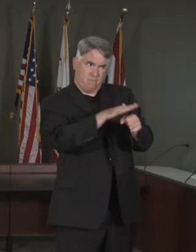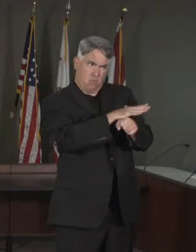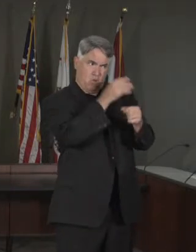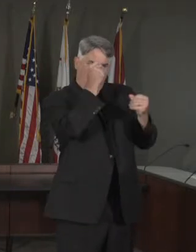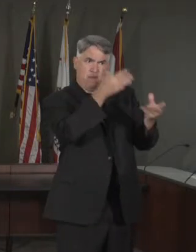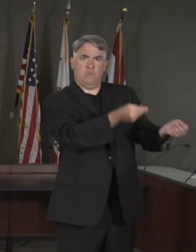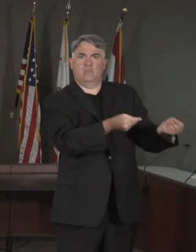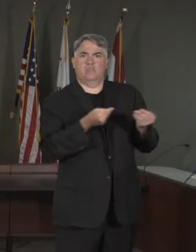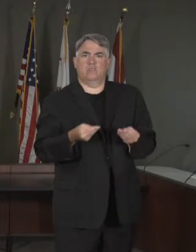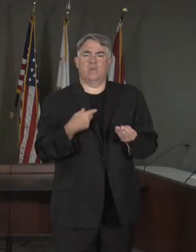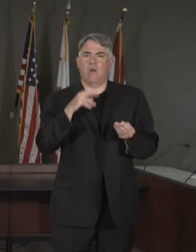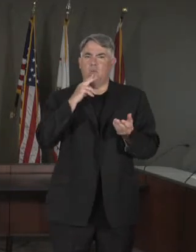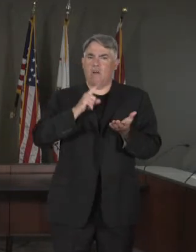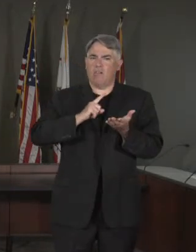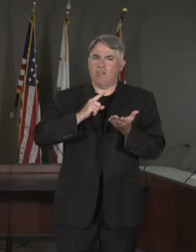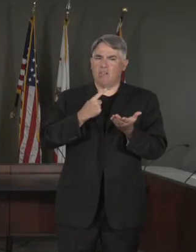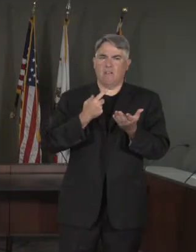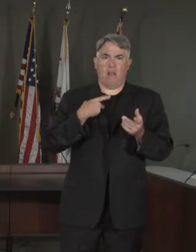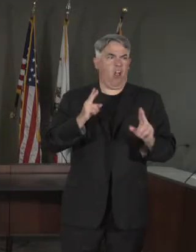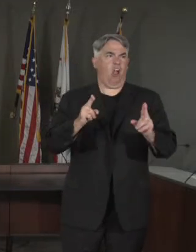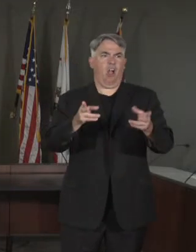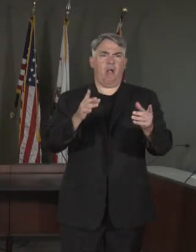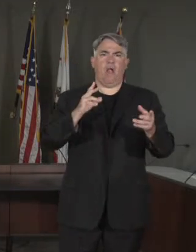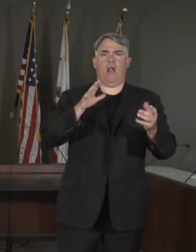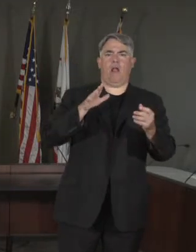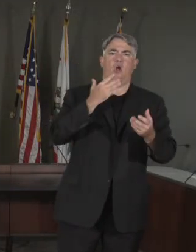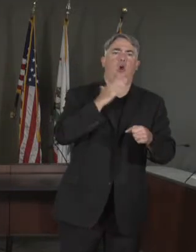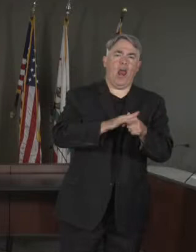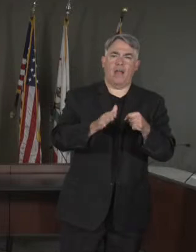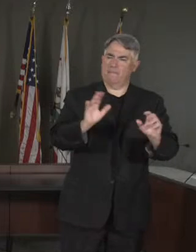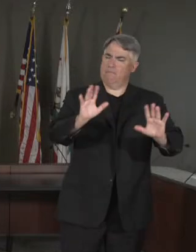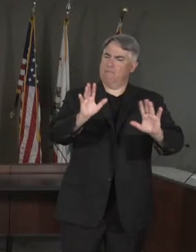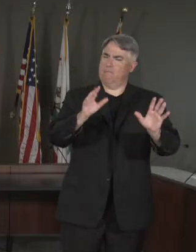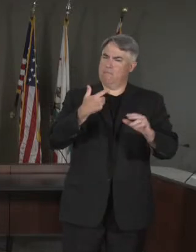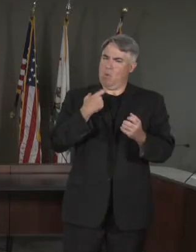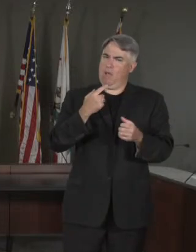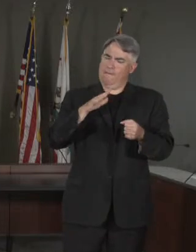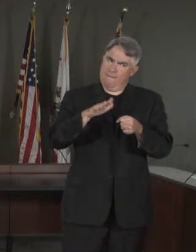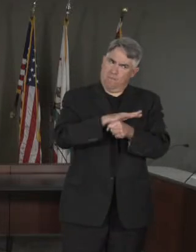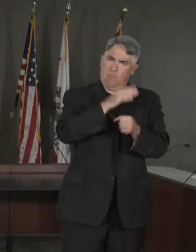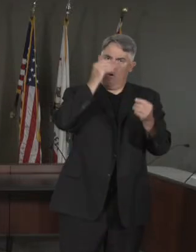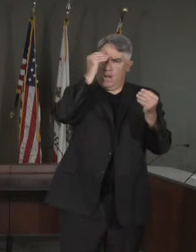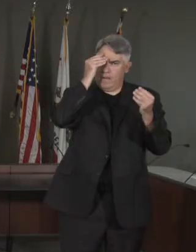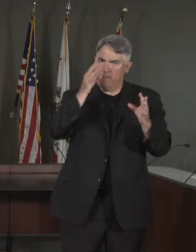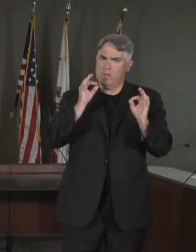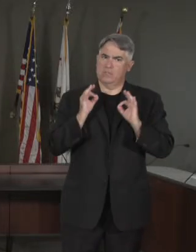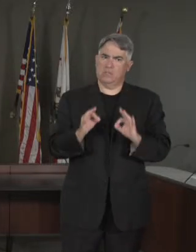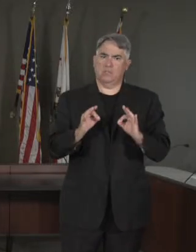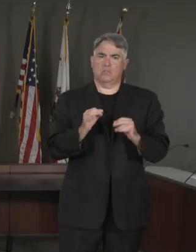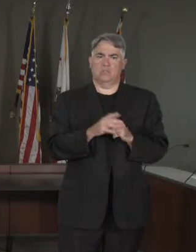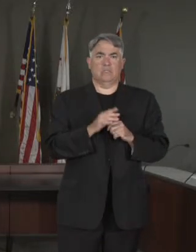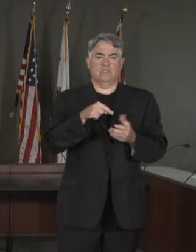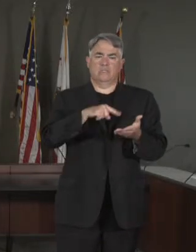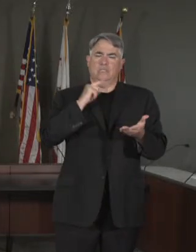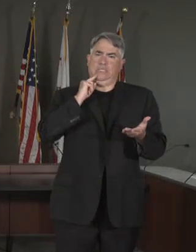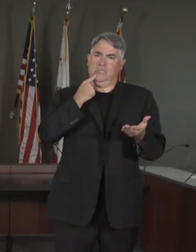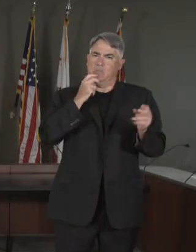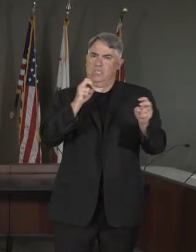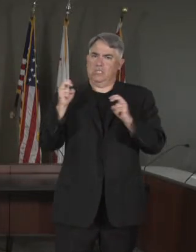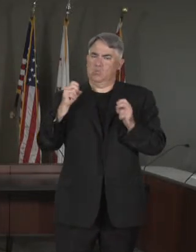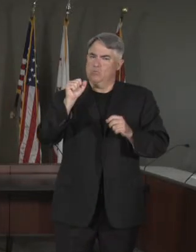something that might be inaccurate and incomplete. And so I think given the seriousness of the issue, it is appropriate and